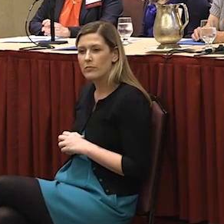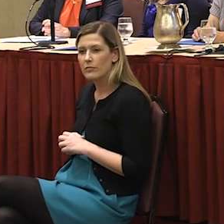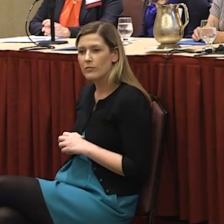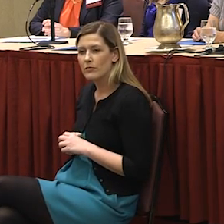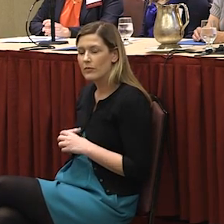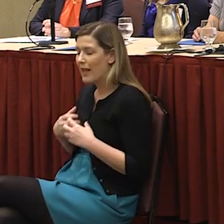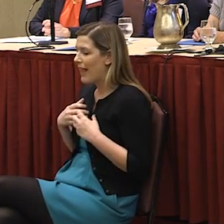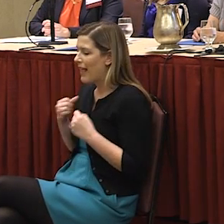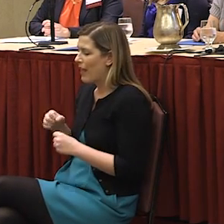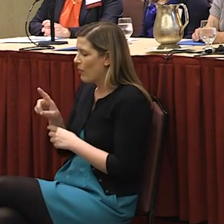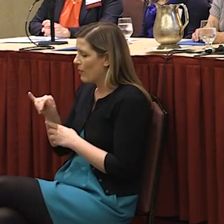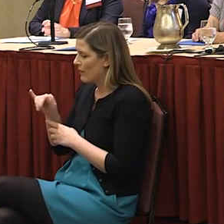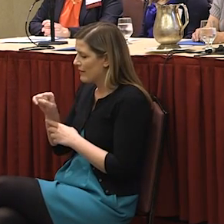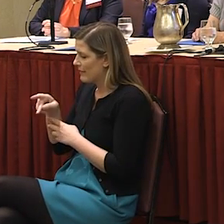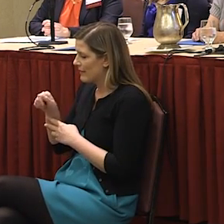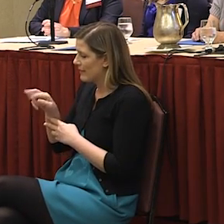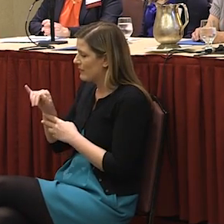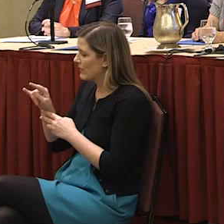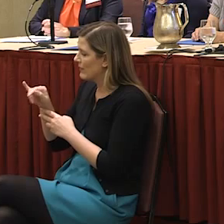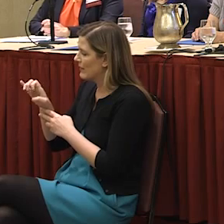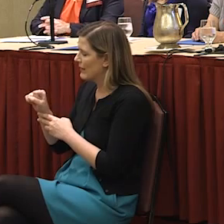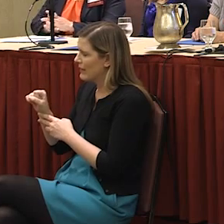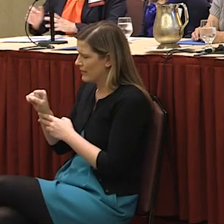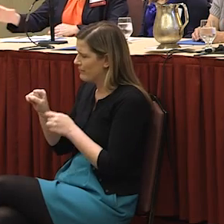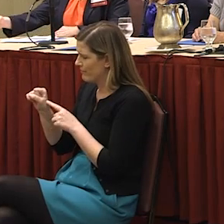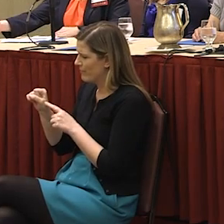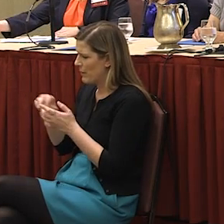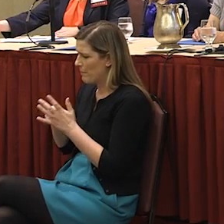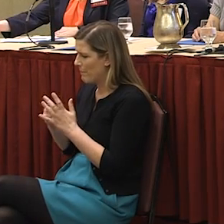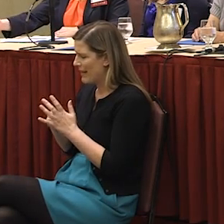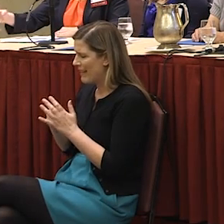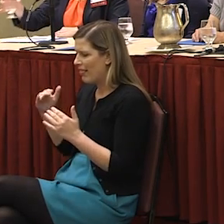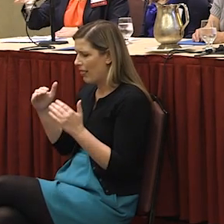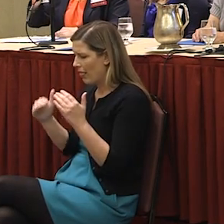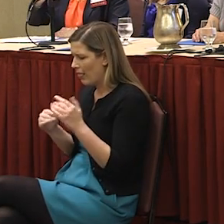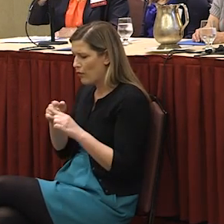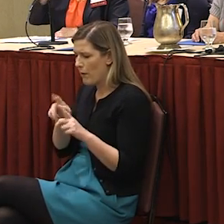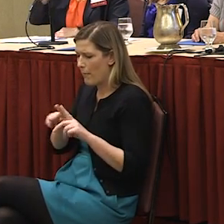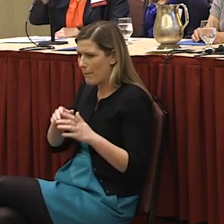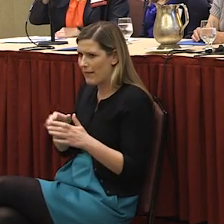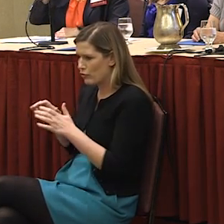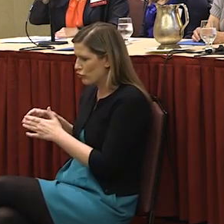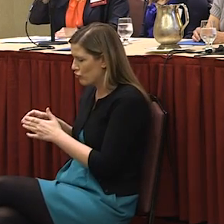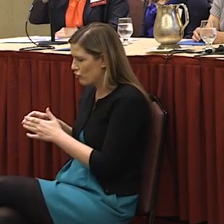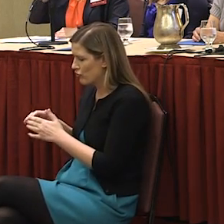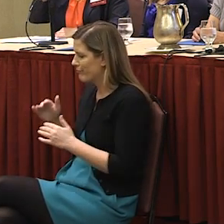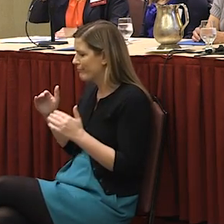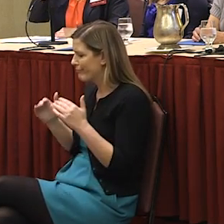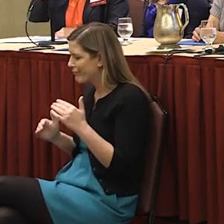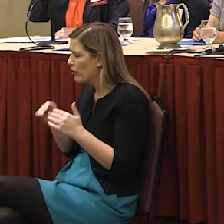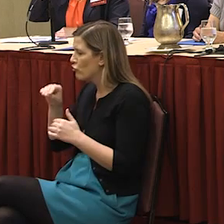What are health disparities? Again, the differences in health between population groups. Disparities include inequalities in the rates